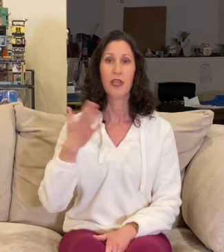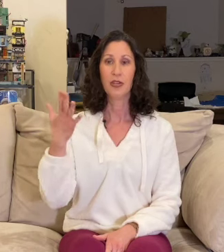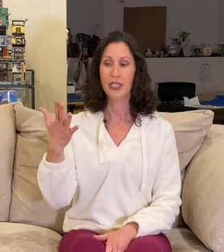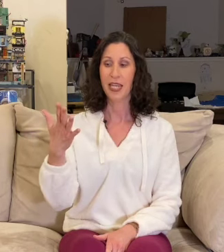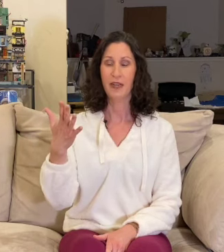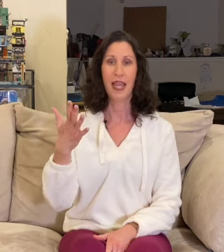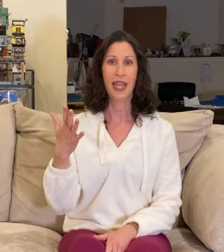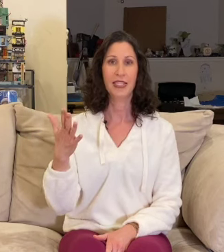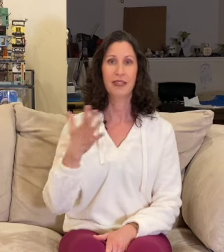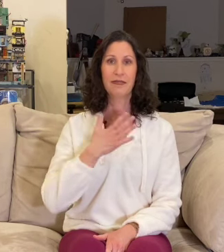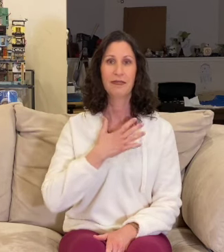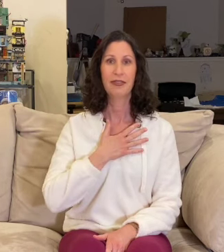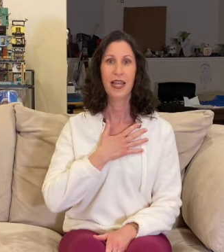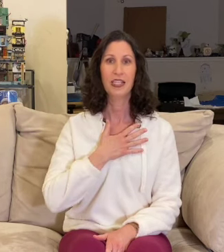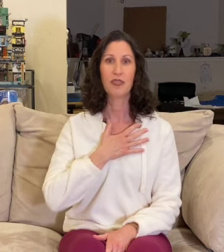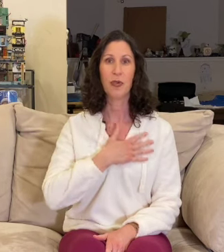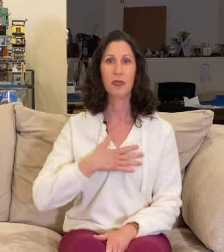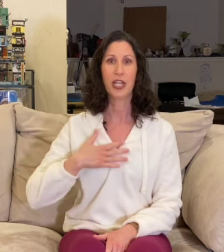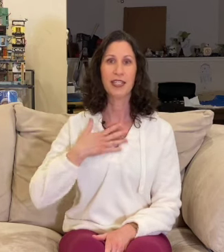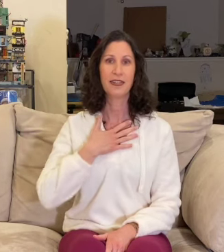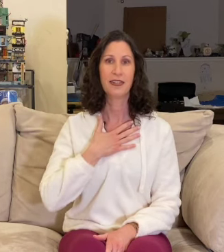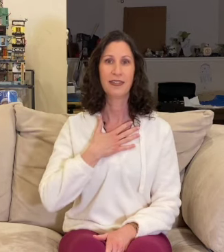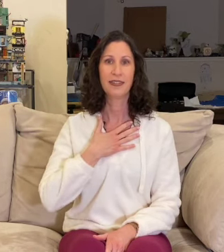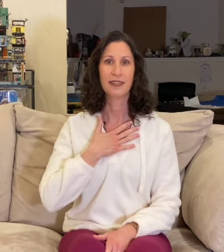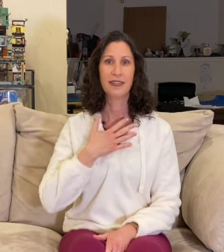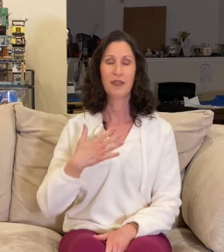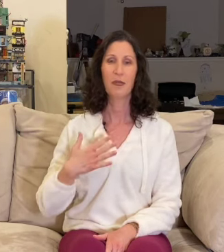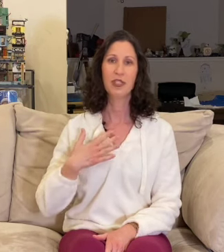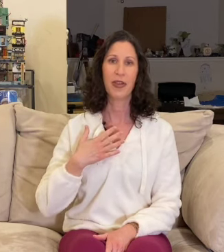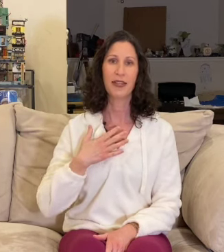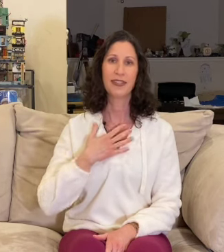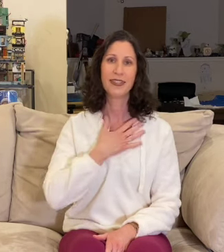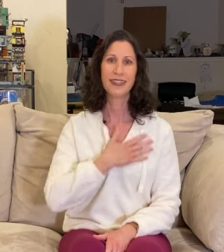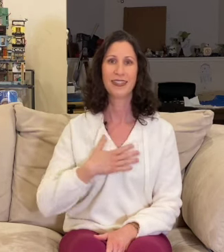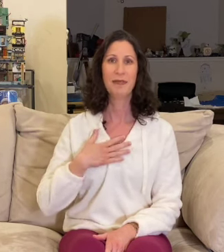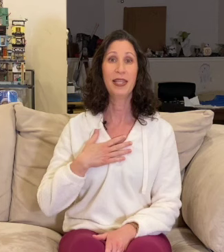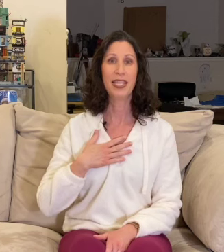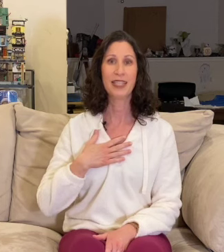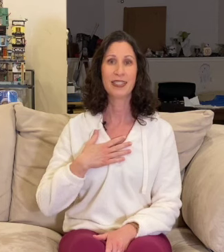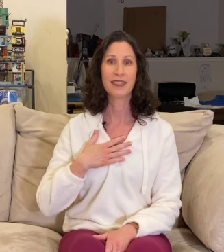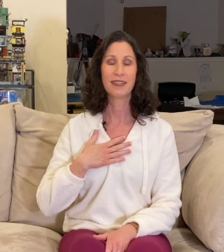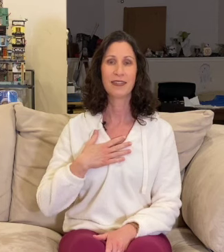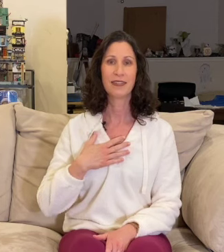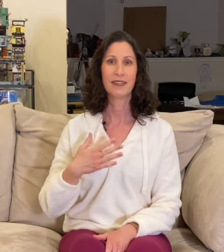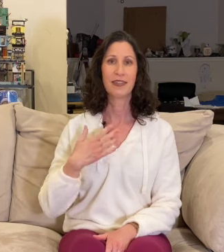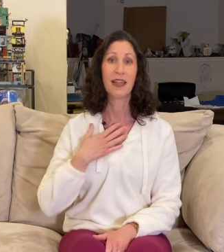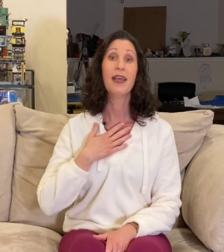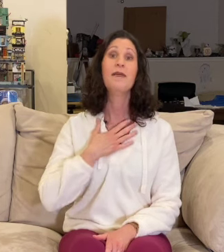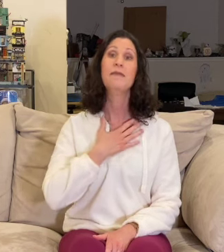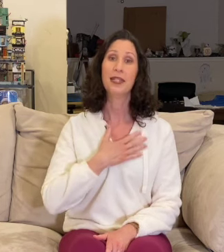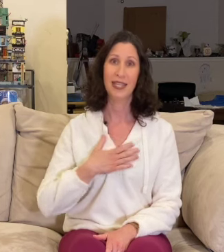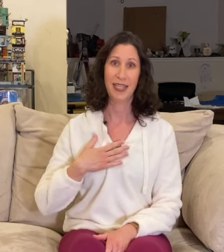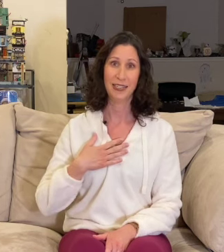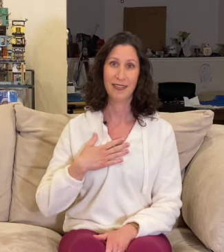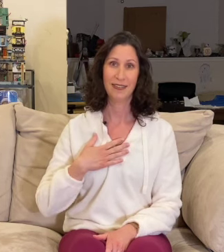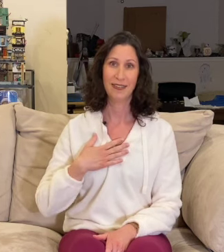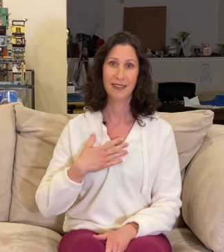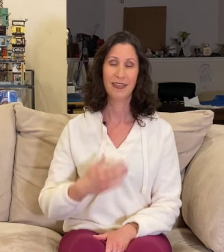You're going to take your hand and just rub your chest. Once around. Please. Please.